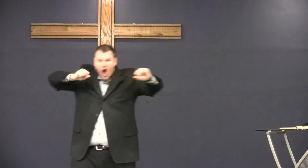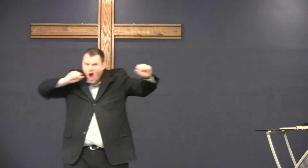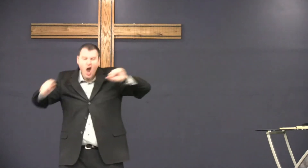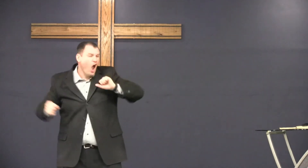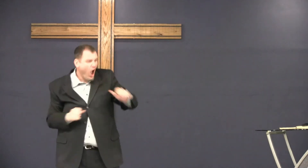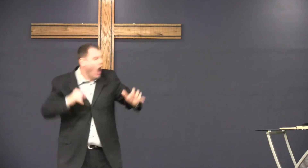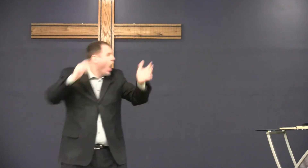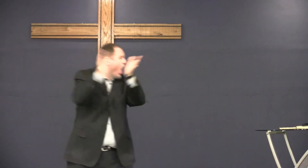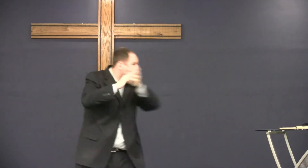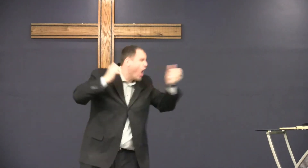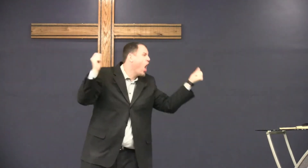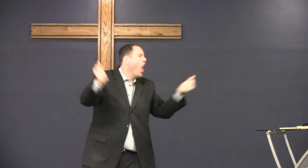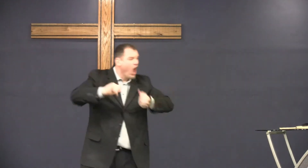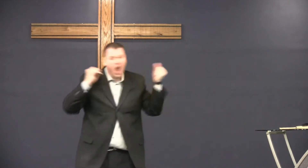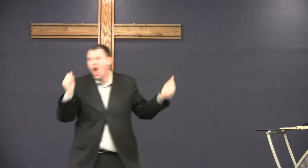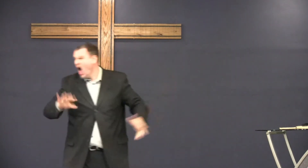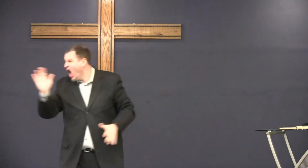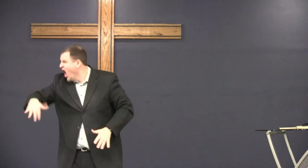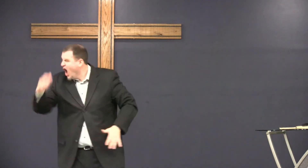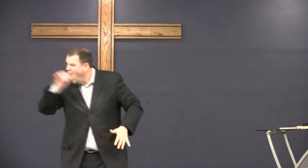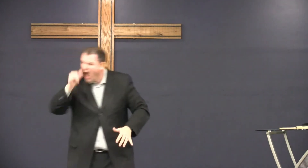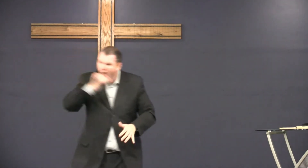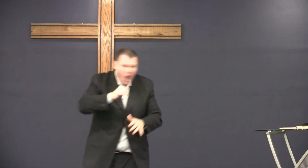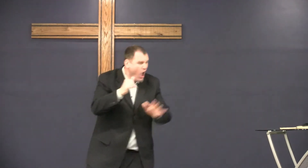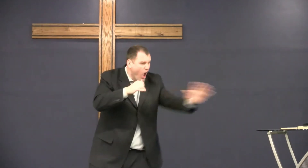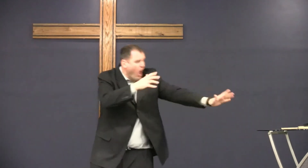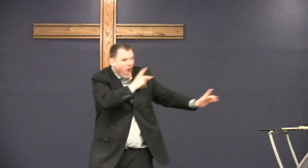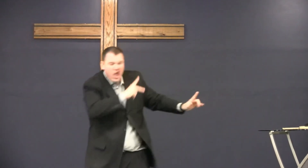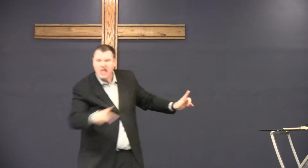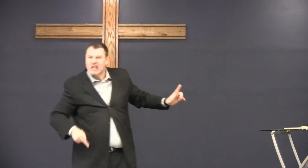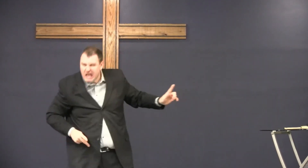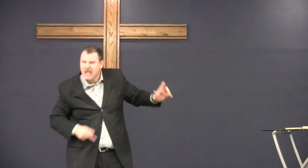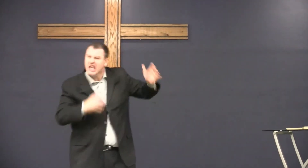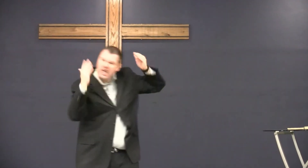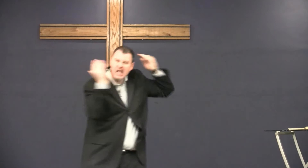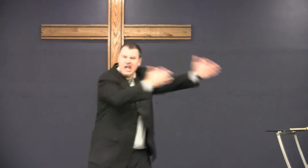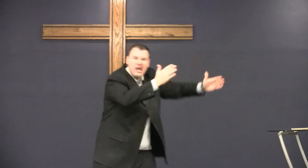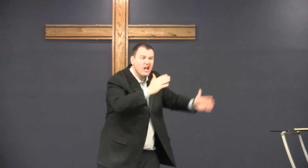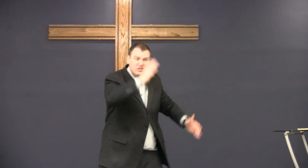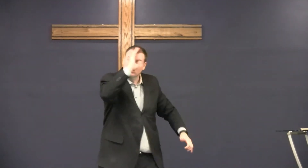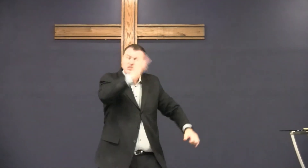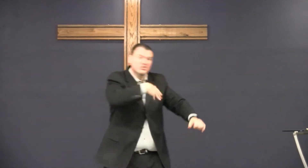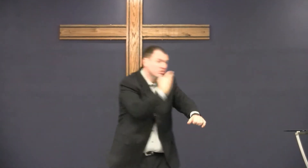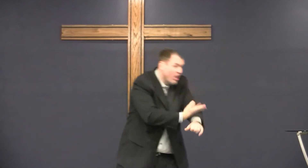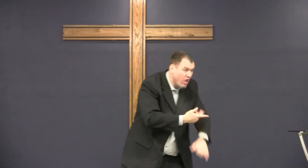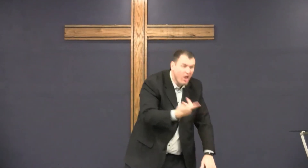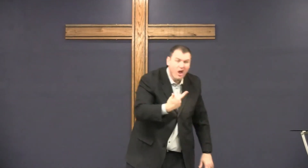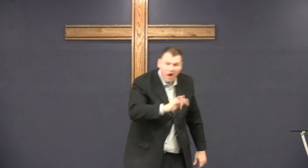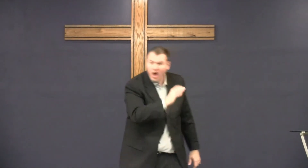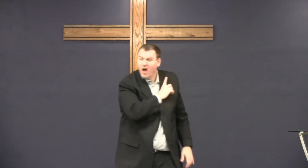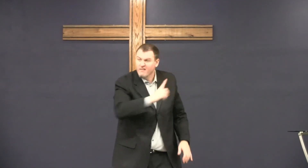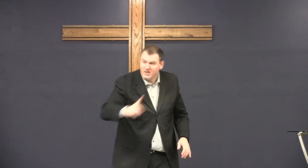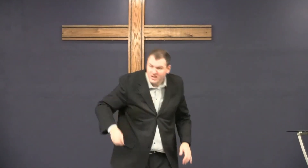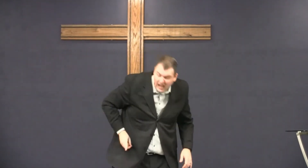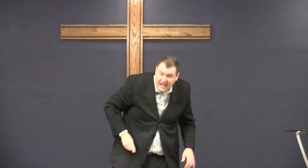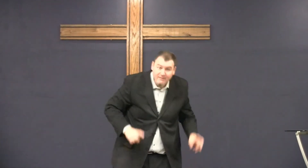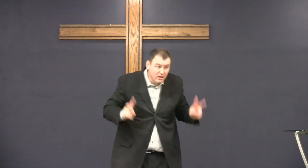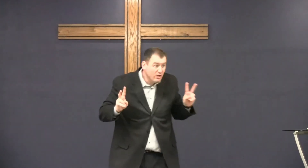And yelling and praising and saying, oh, this is the King, the Son of